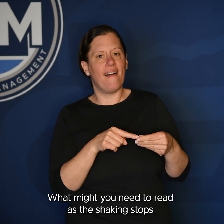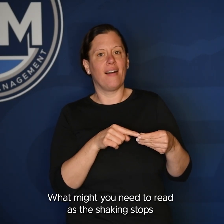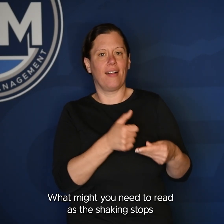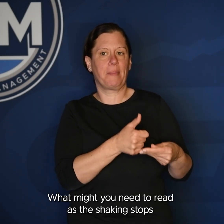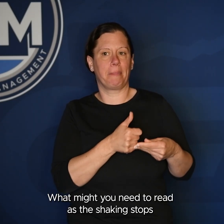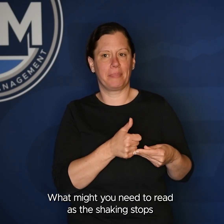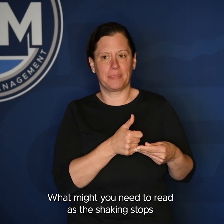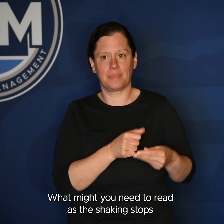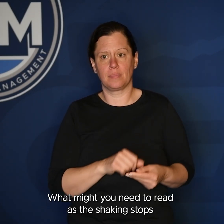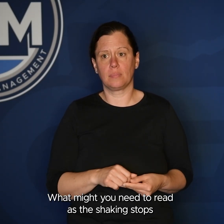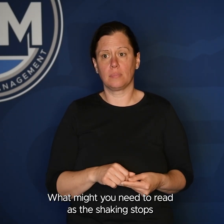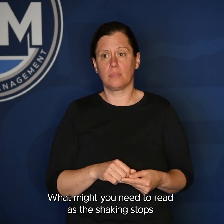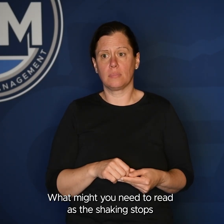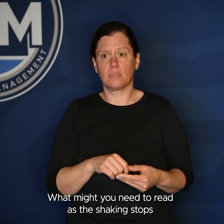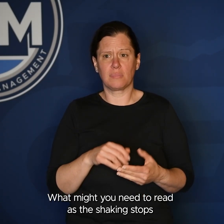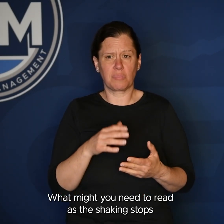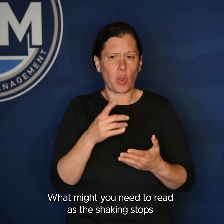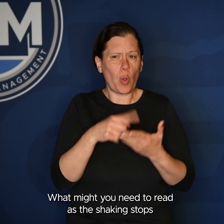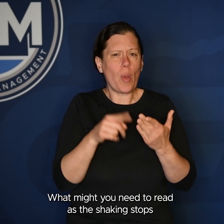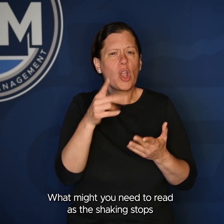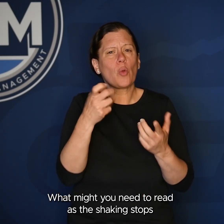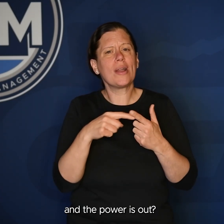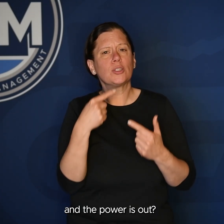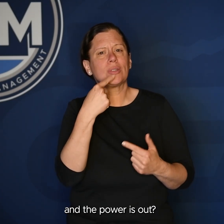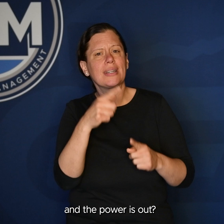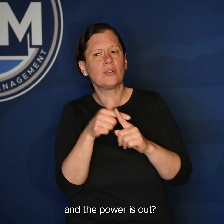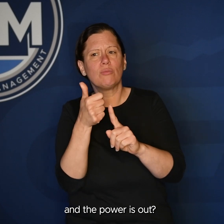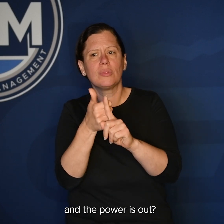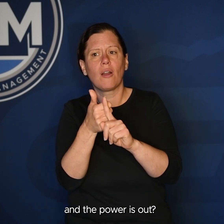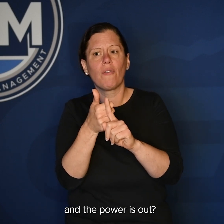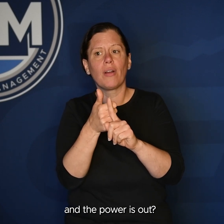What might you need to read as the shaking stops and the power is out?